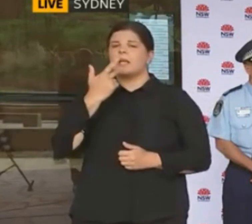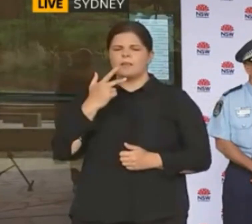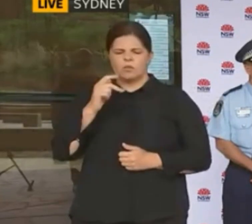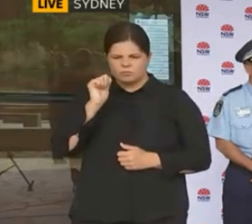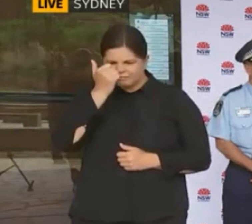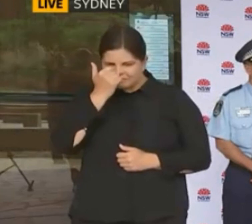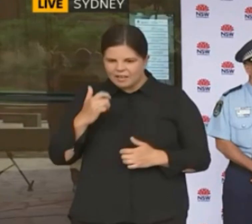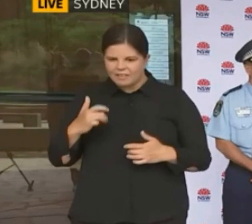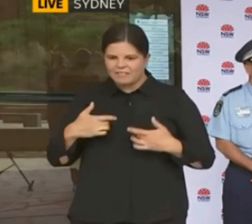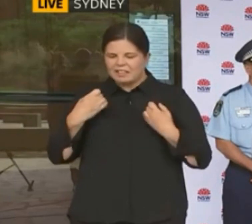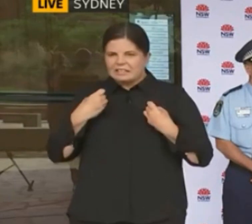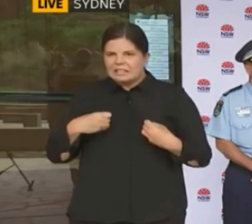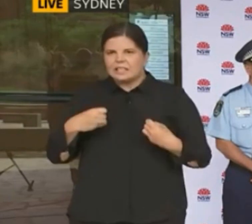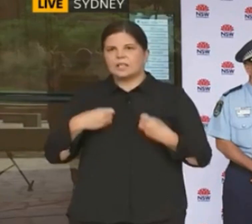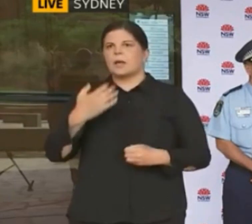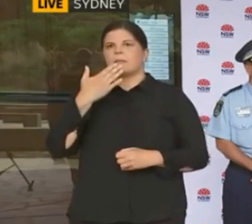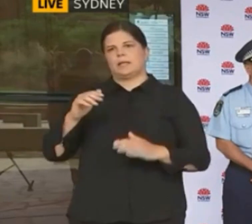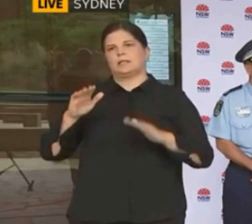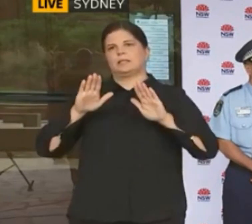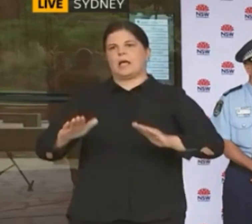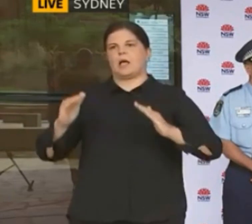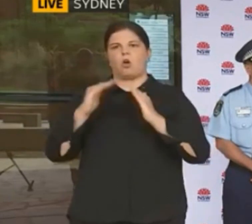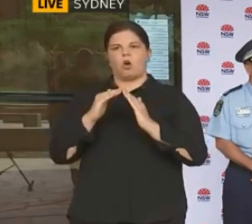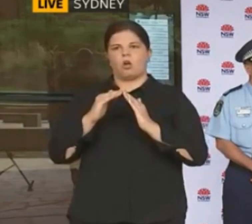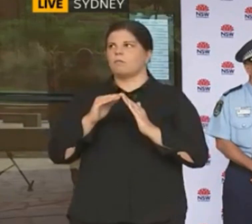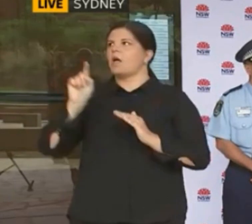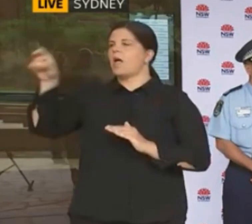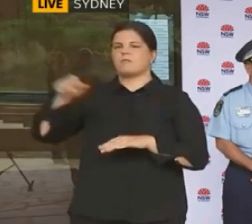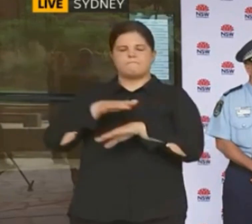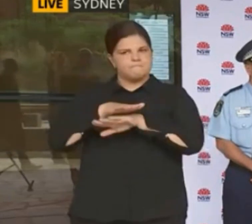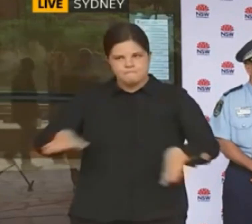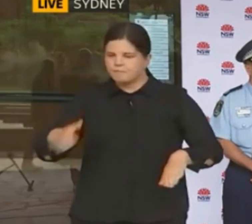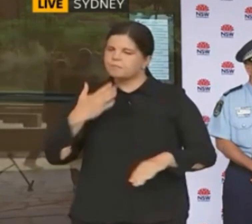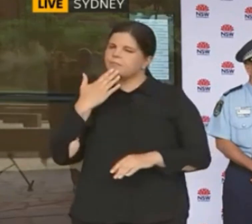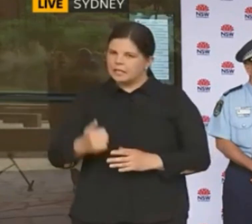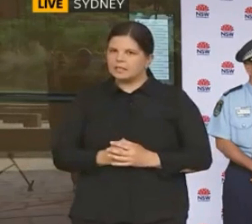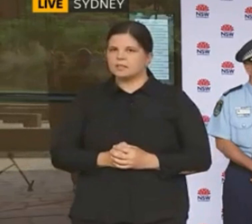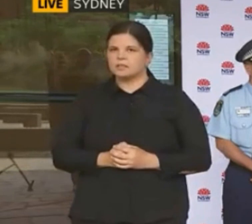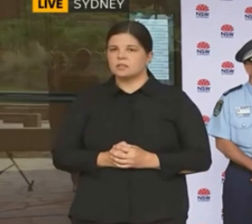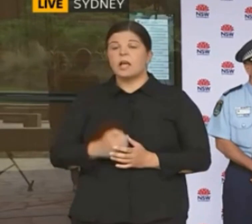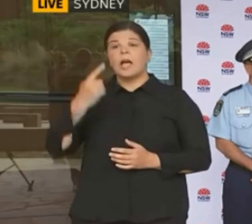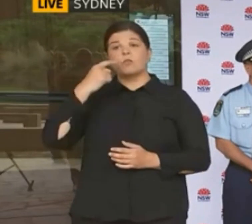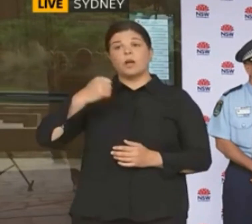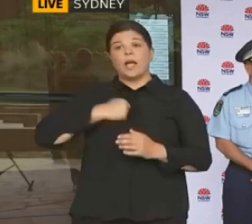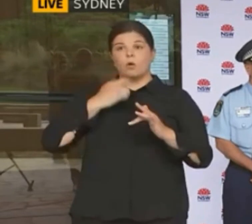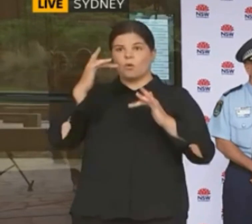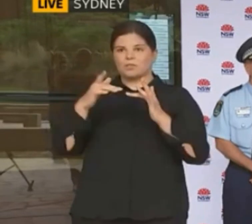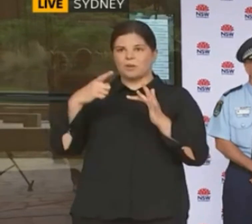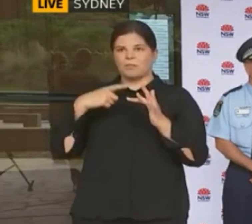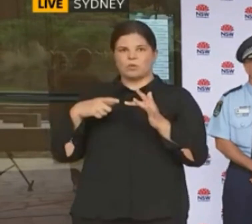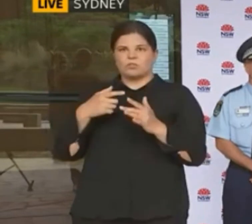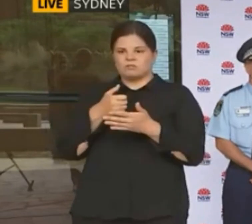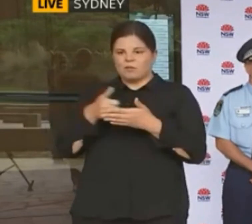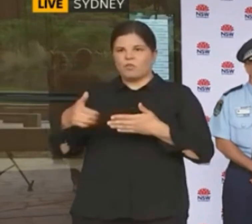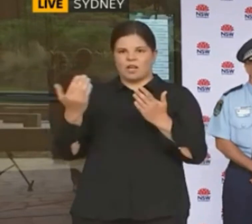any symptoms. Please check our website in case we've updated any venues that you might have inadvertently visited. And